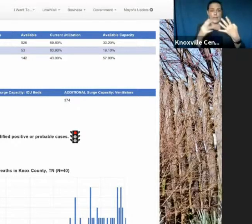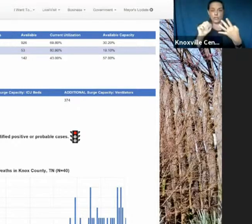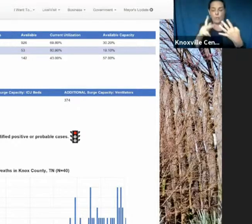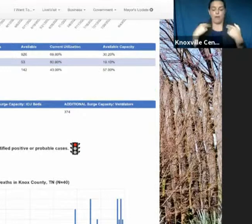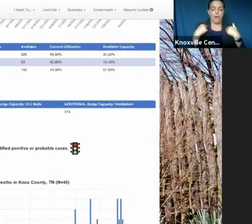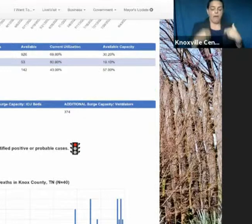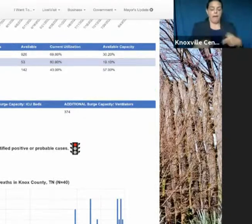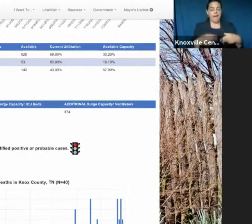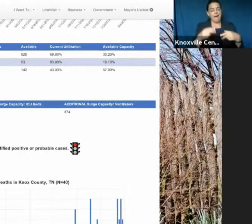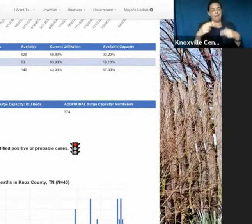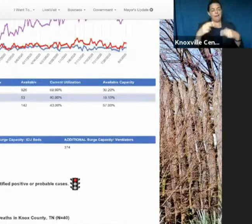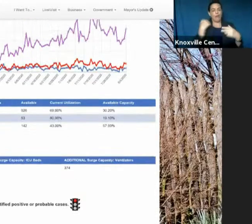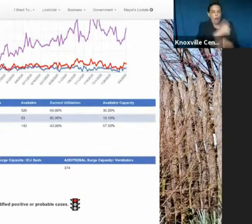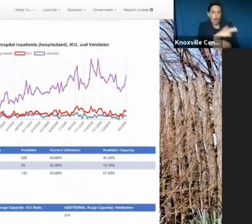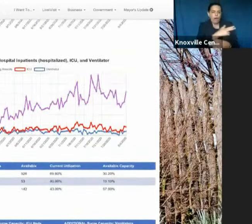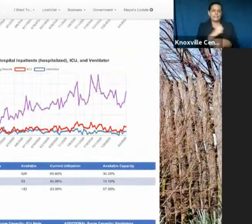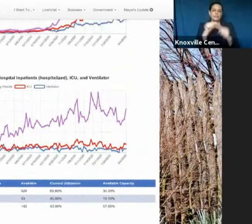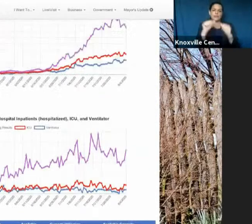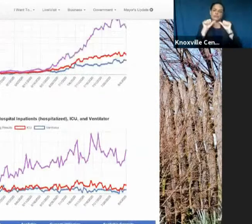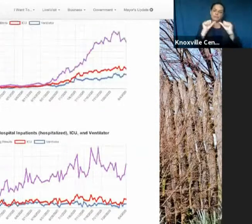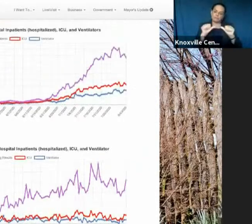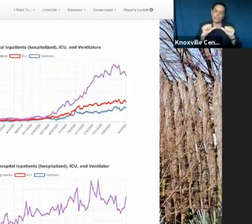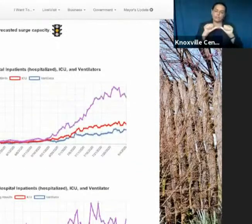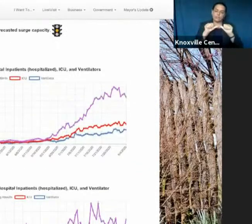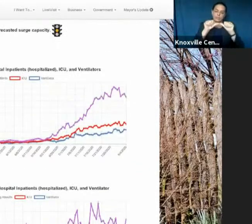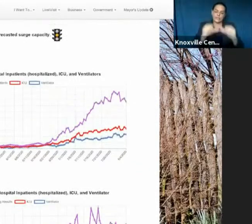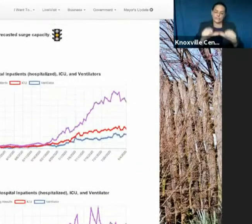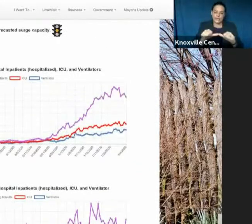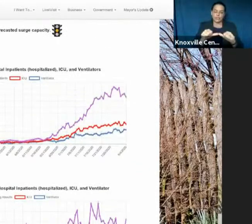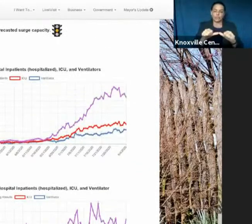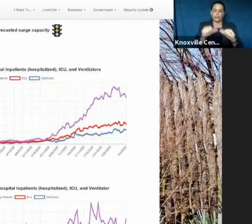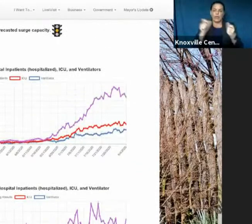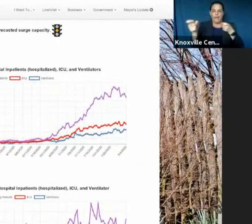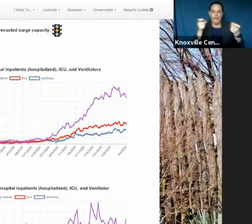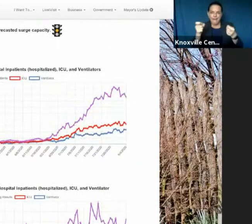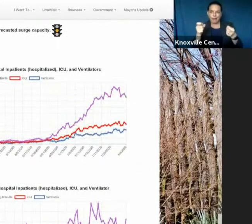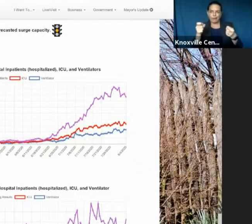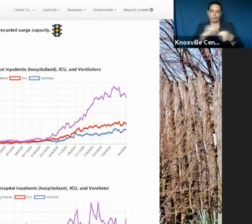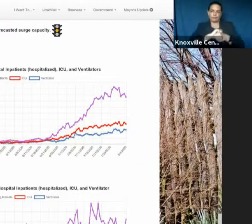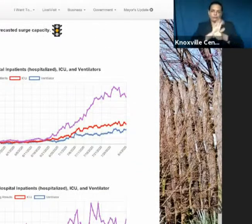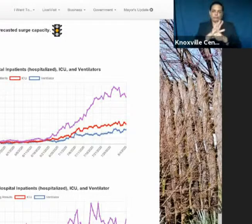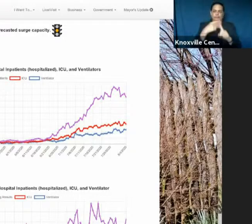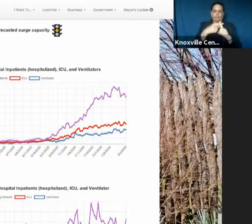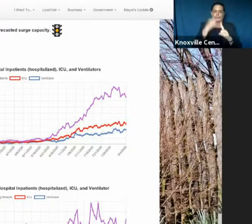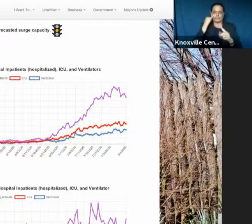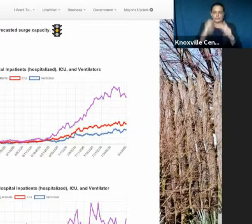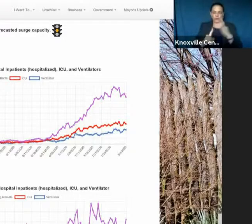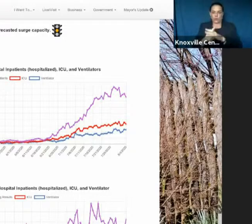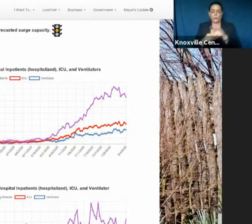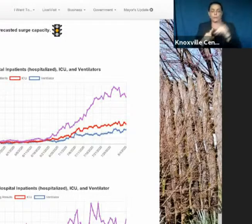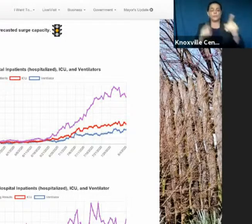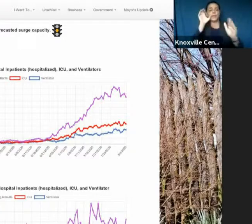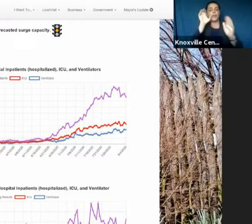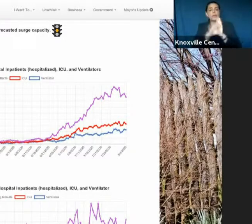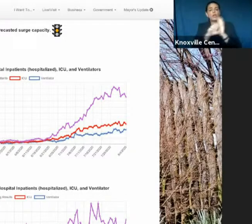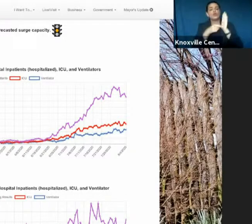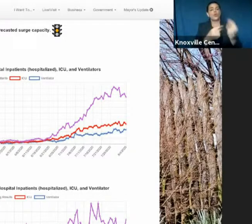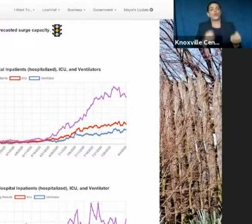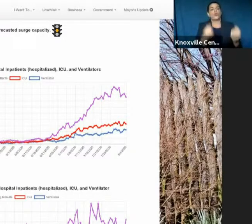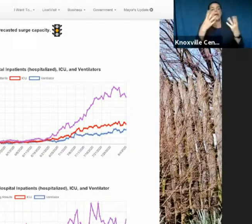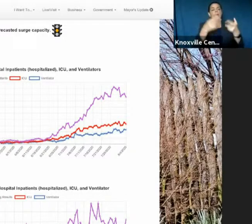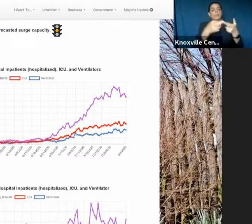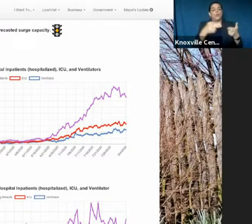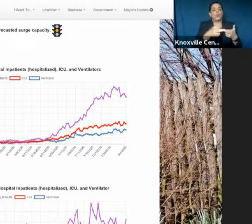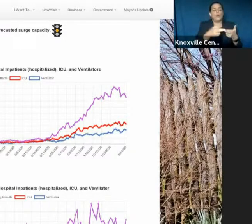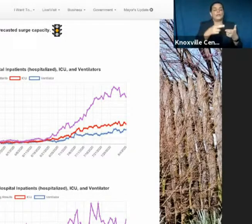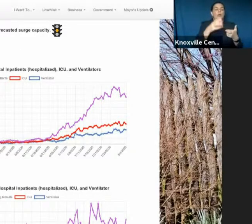capabilities remain within current or forecasted surge capacity. These graphs show the availability of regional hospital beds,